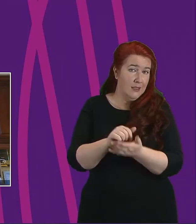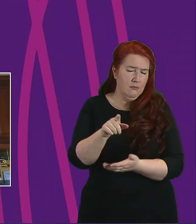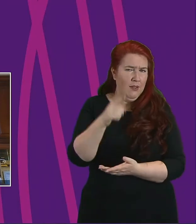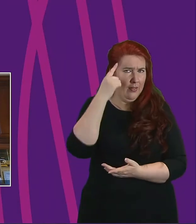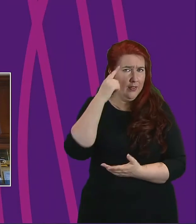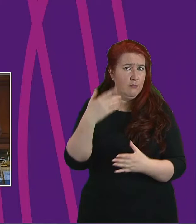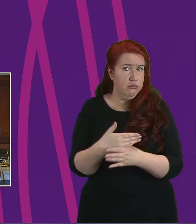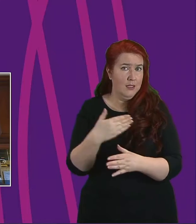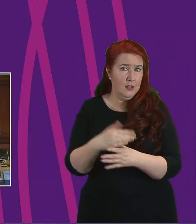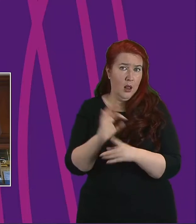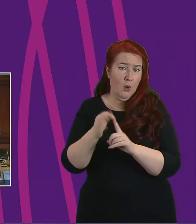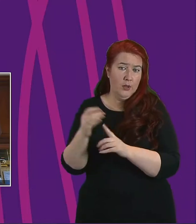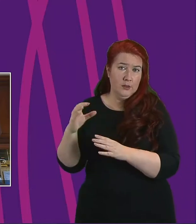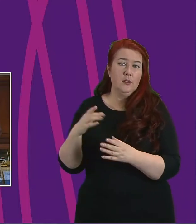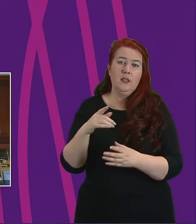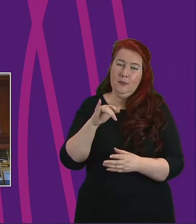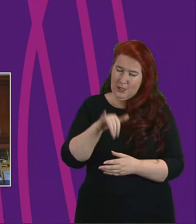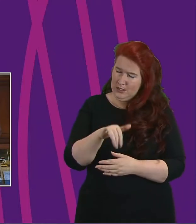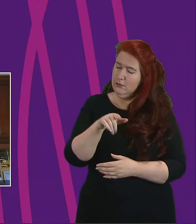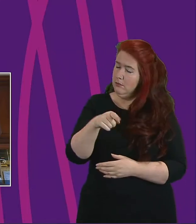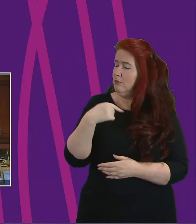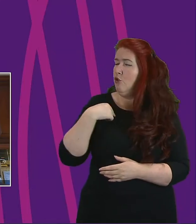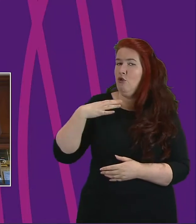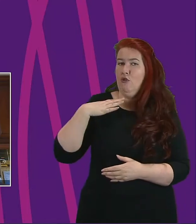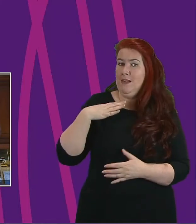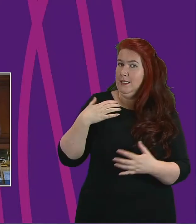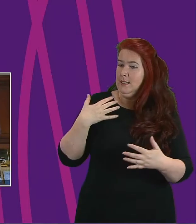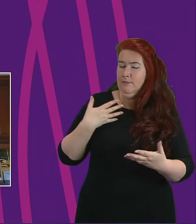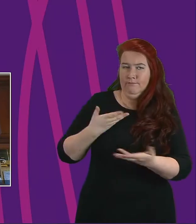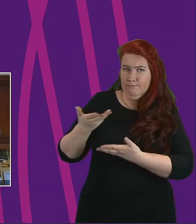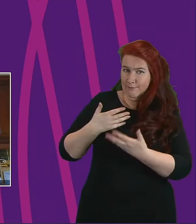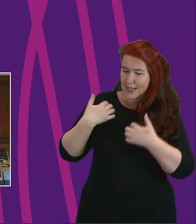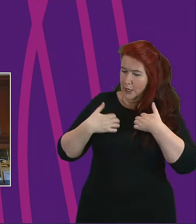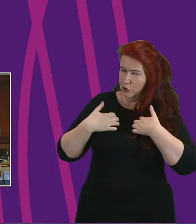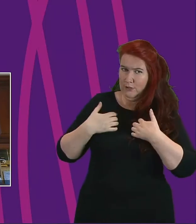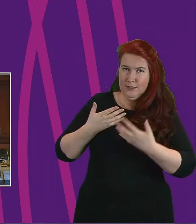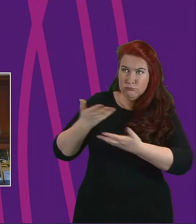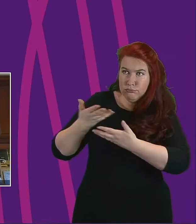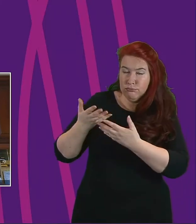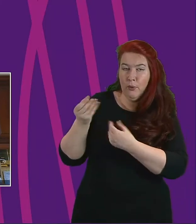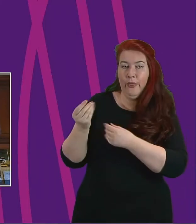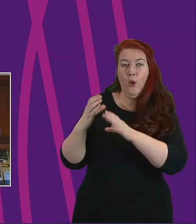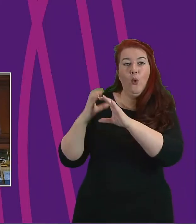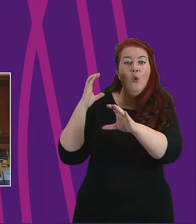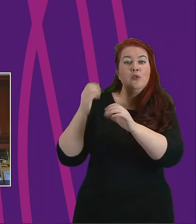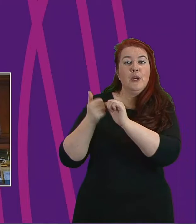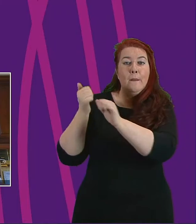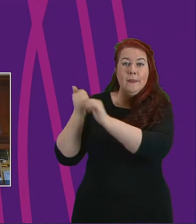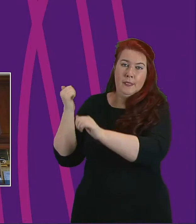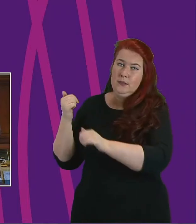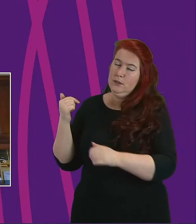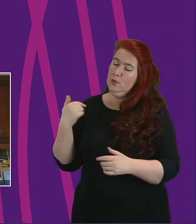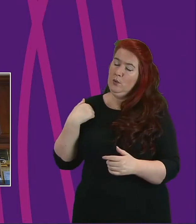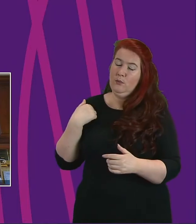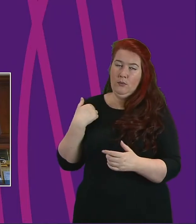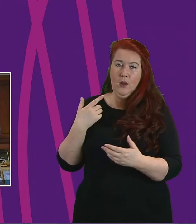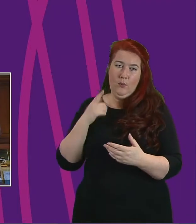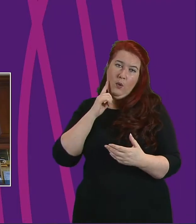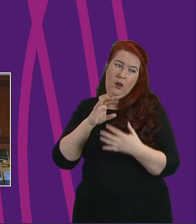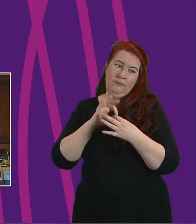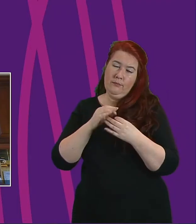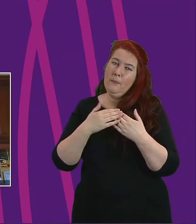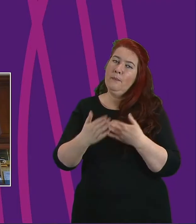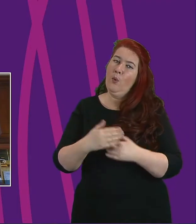and if so, it is one that we are interested in pursuing and working with the member as all members, as we